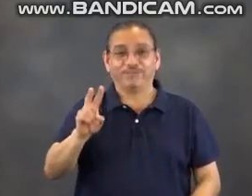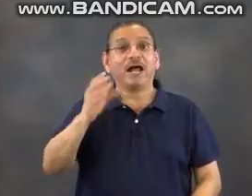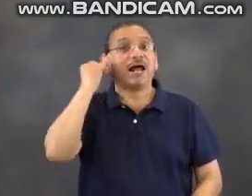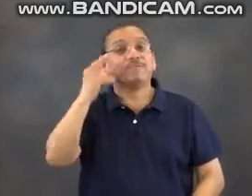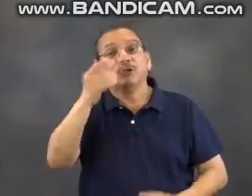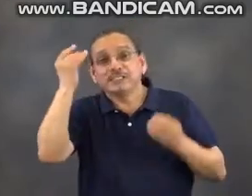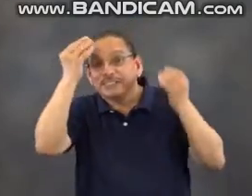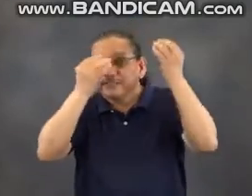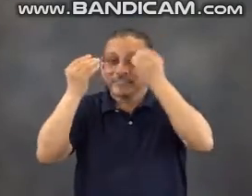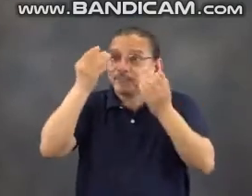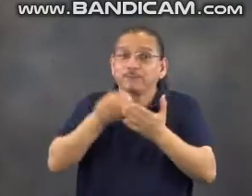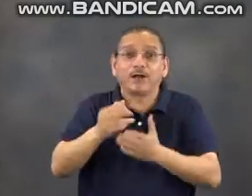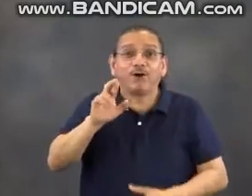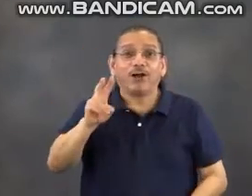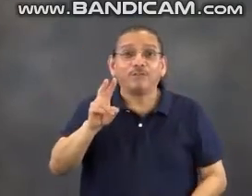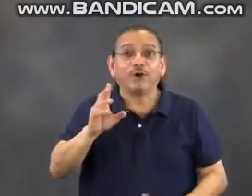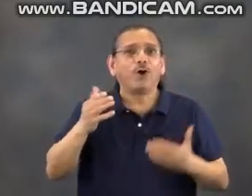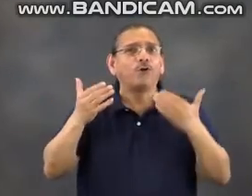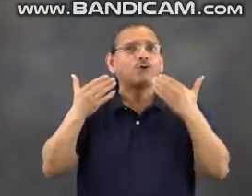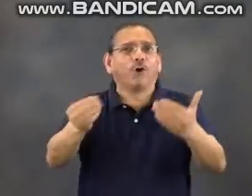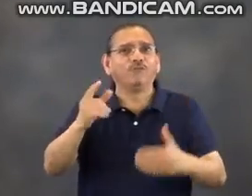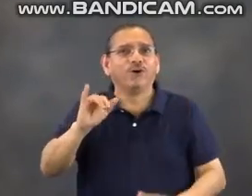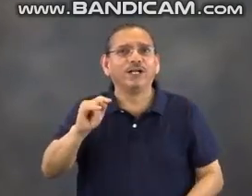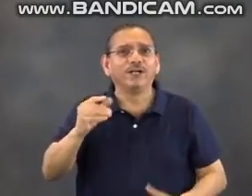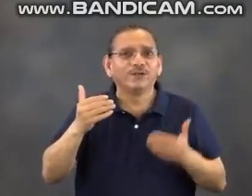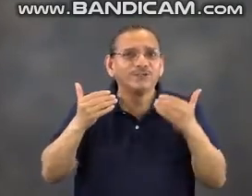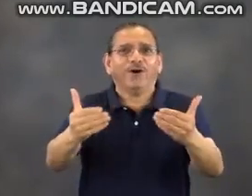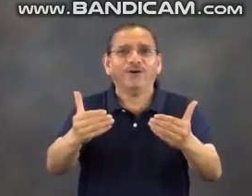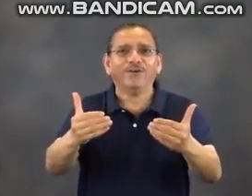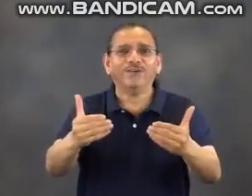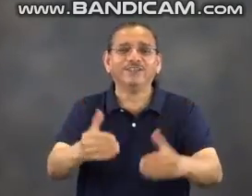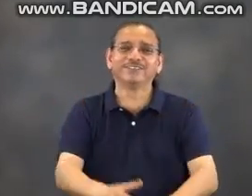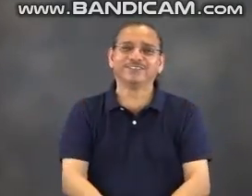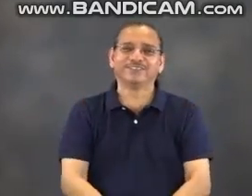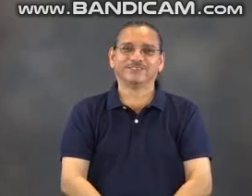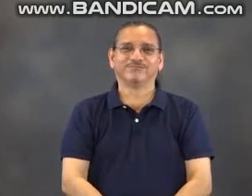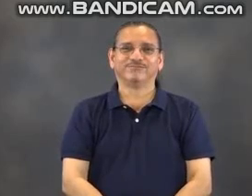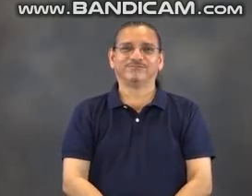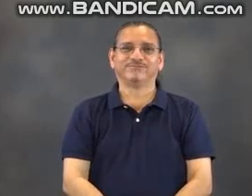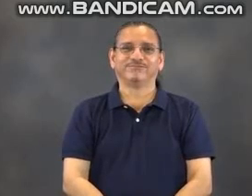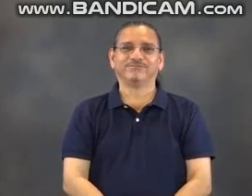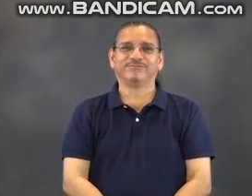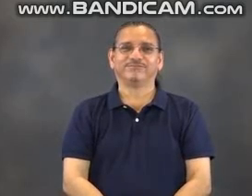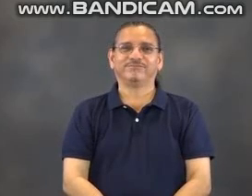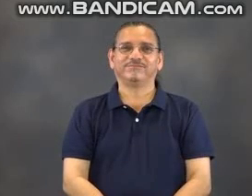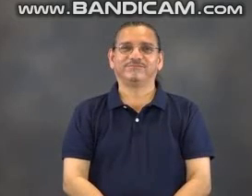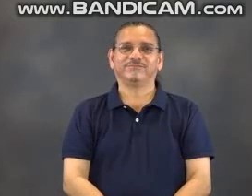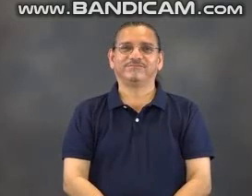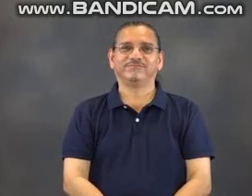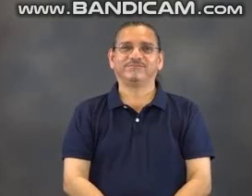75 years old. The RV is 76 years old.